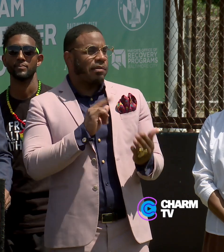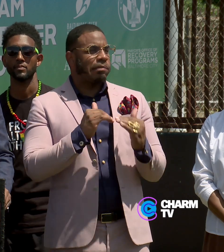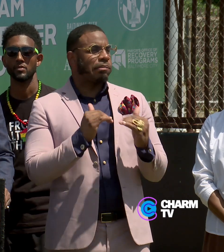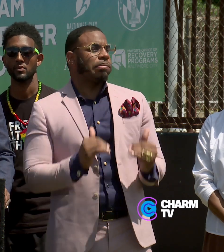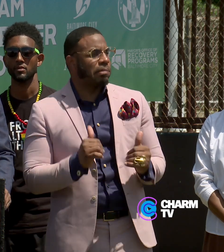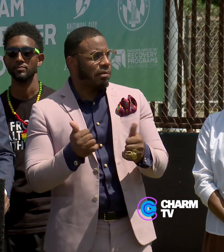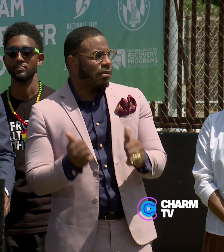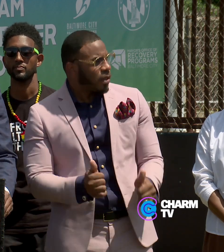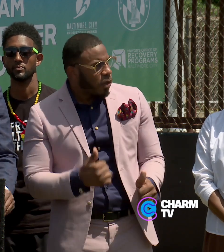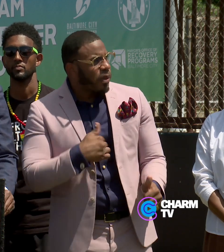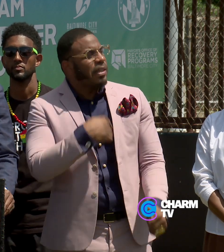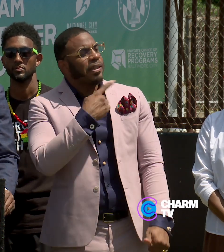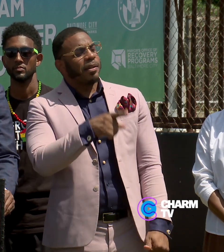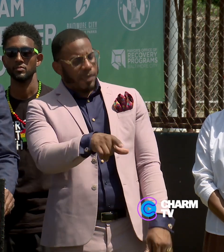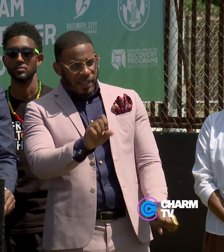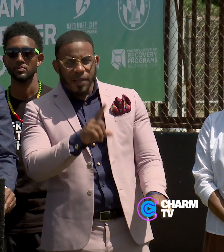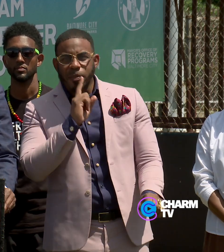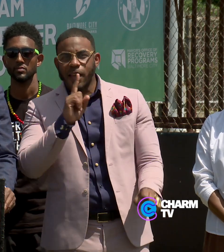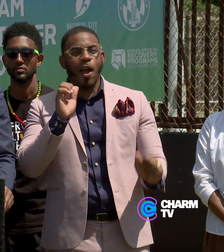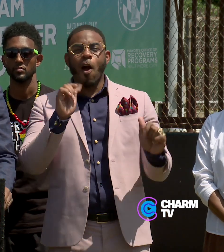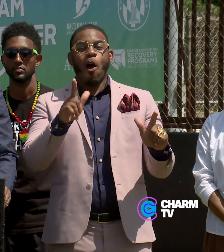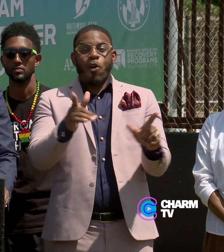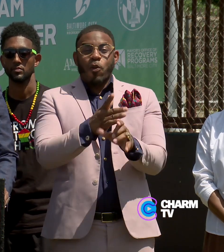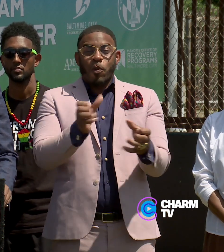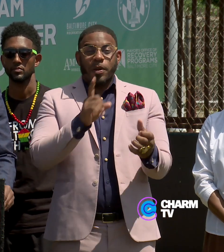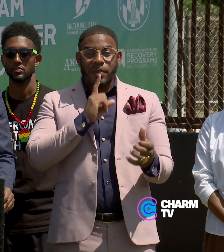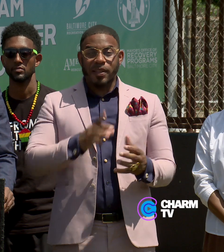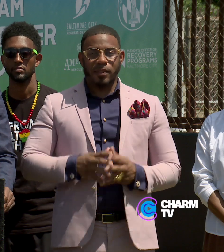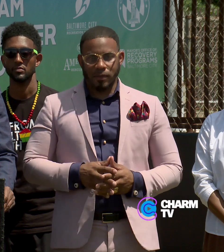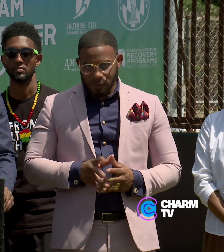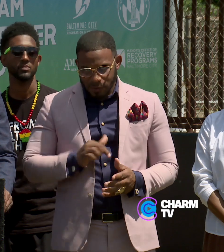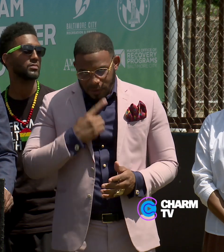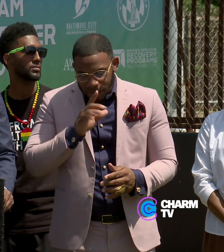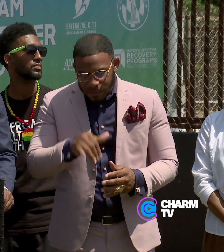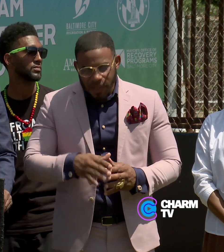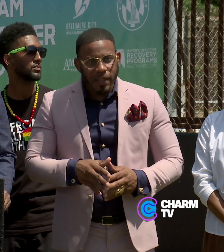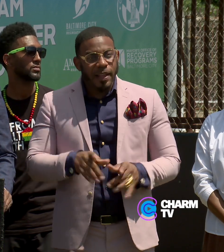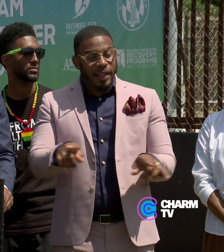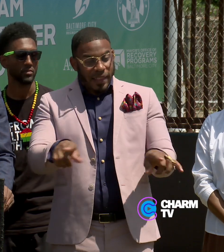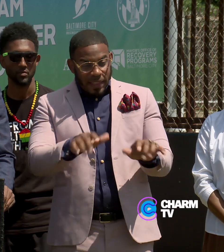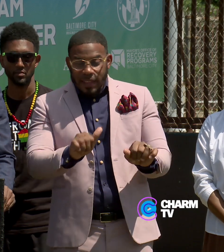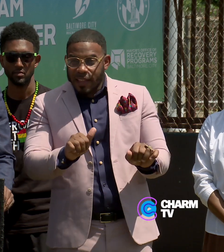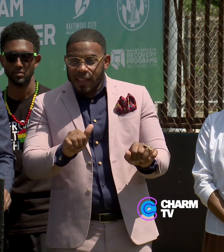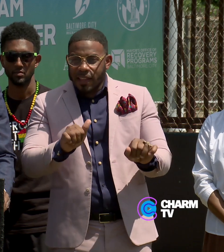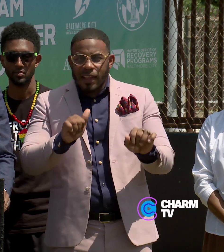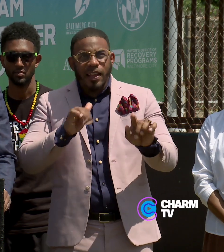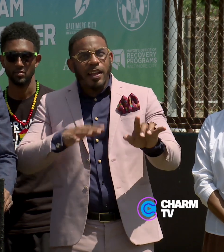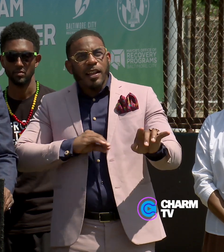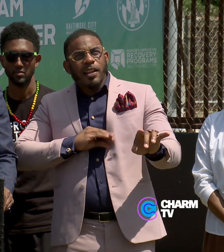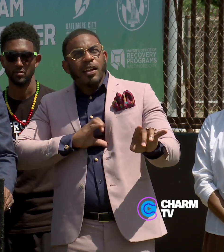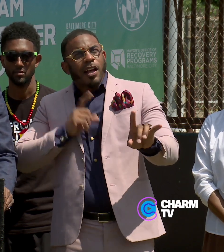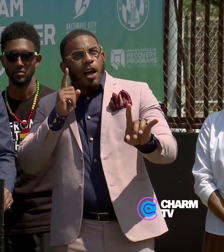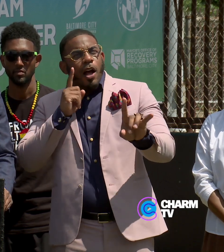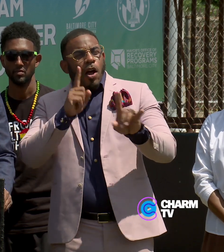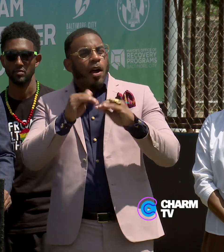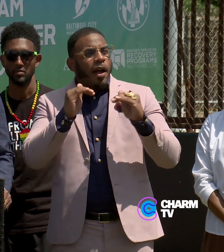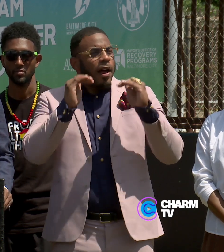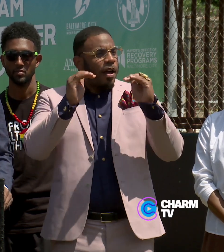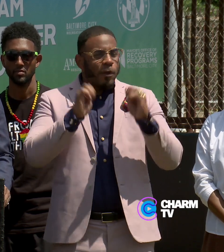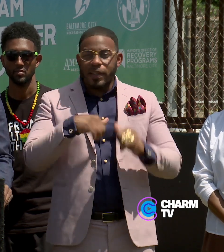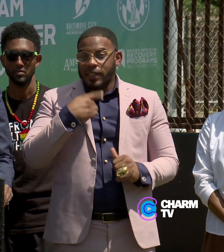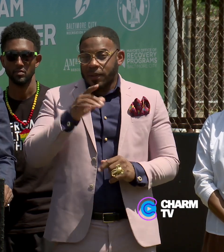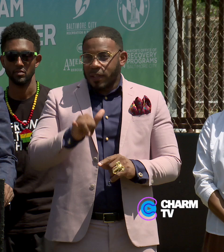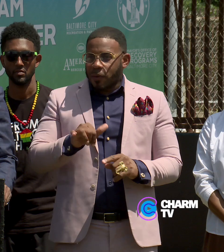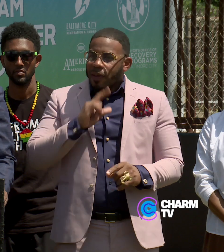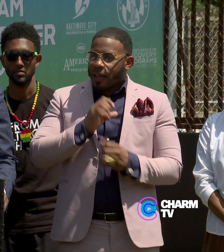subpar, and we tell them they can be all that they want to be. We tell them that they can esteem to go to higher heights. We